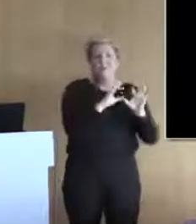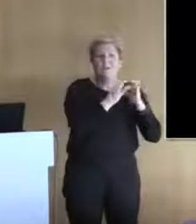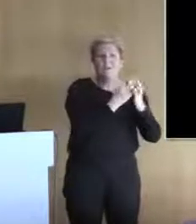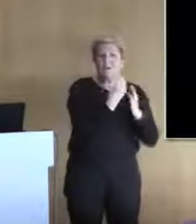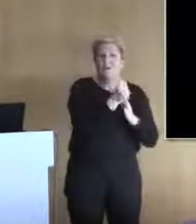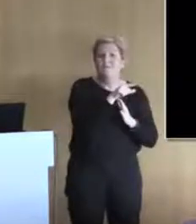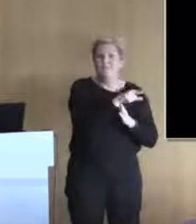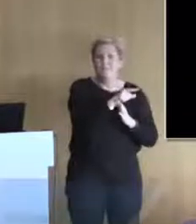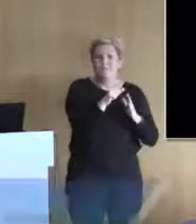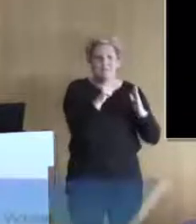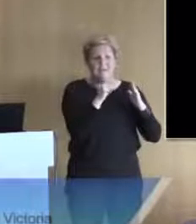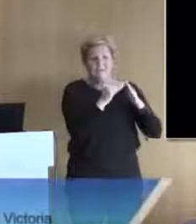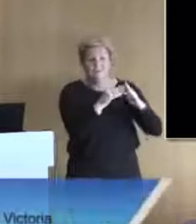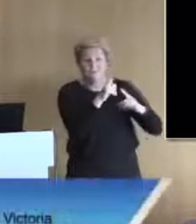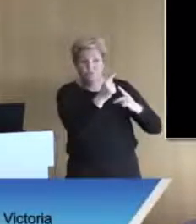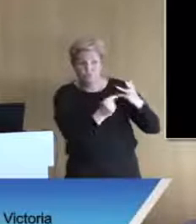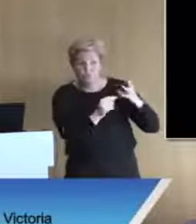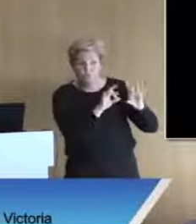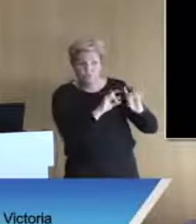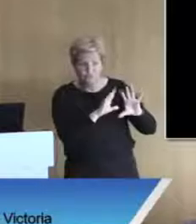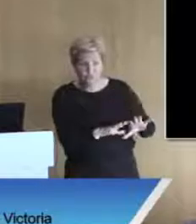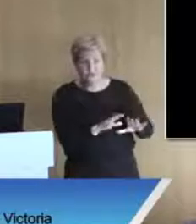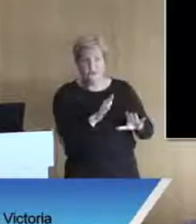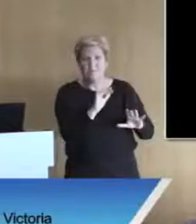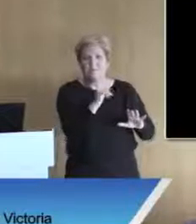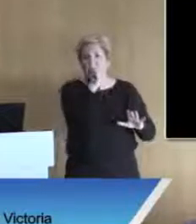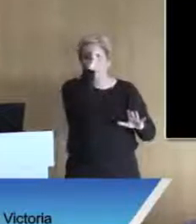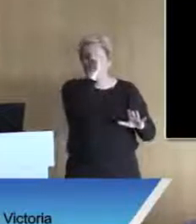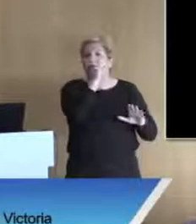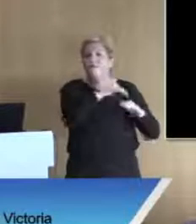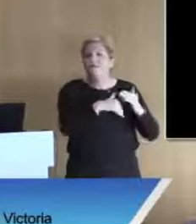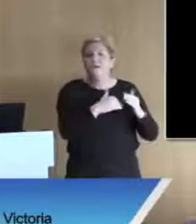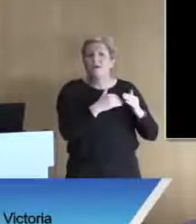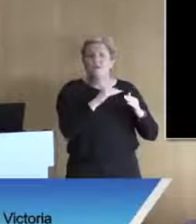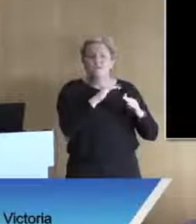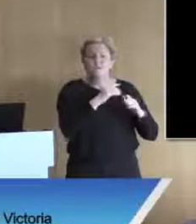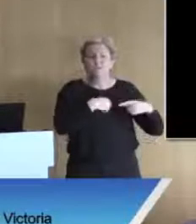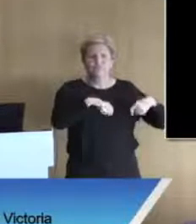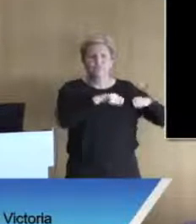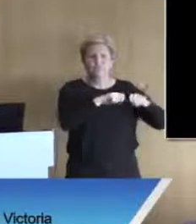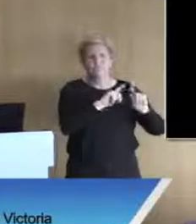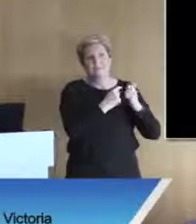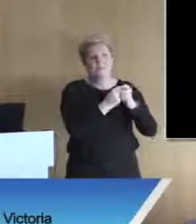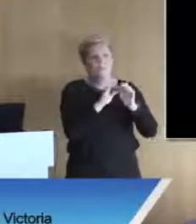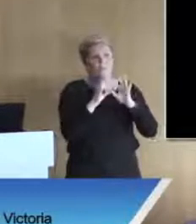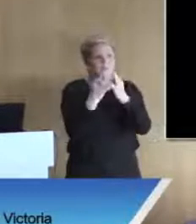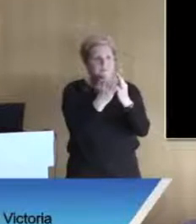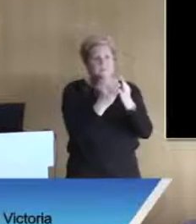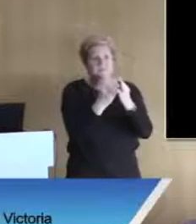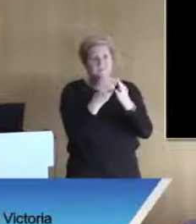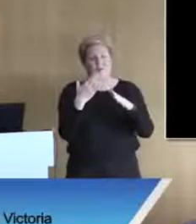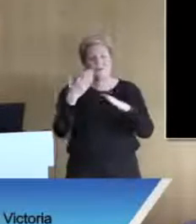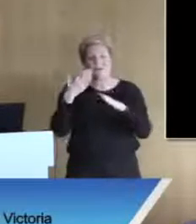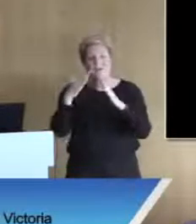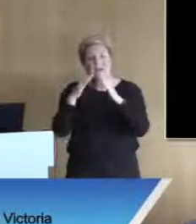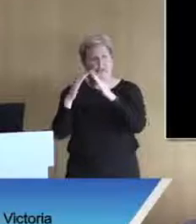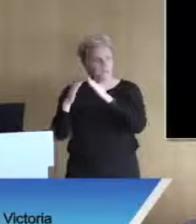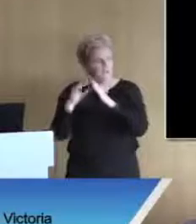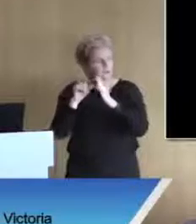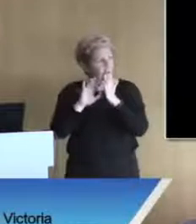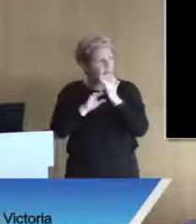work for the peak body for the not-for-profit community housing sector. And Tony mentioned the name of one of